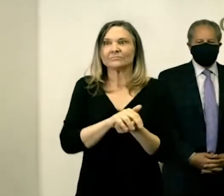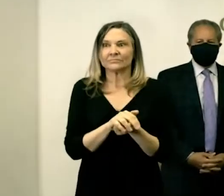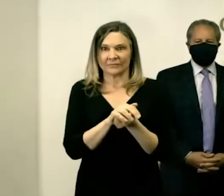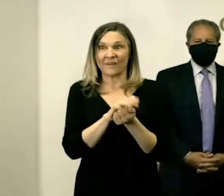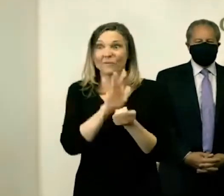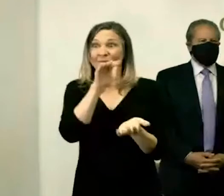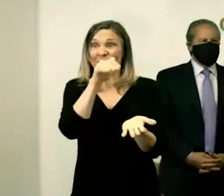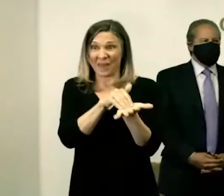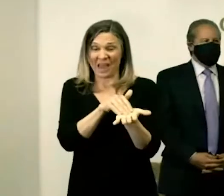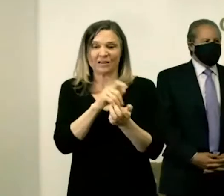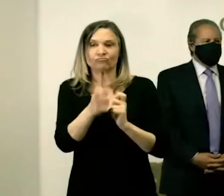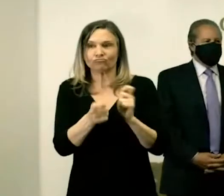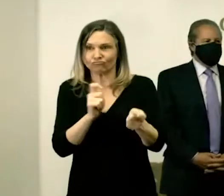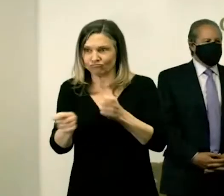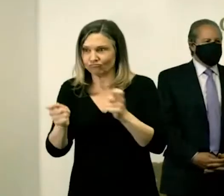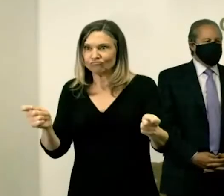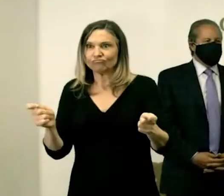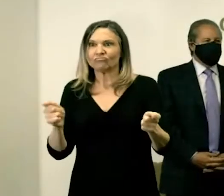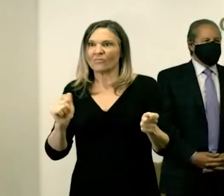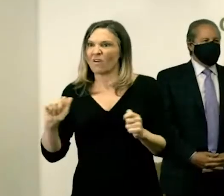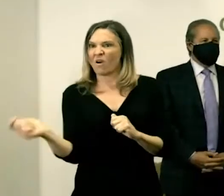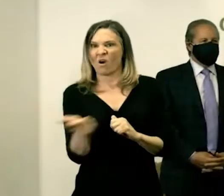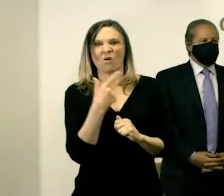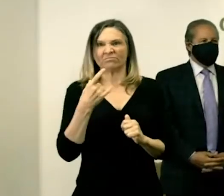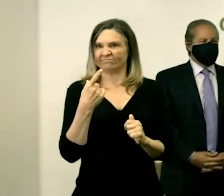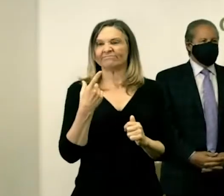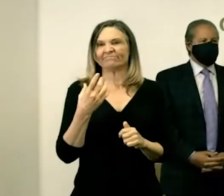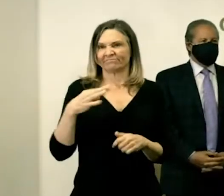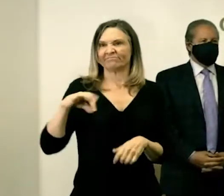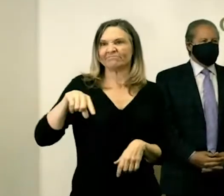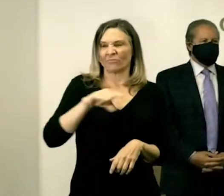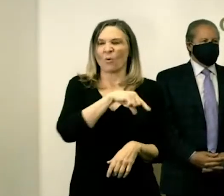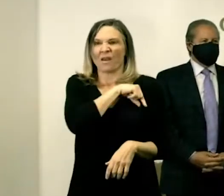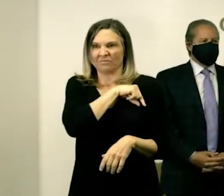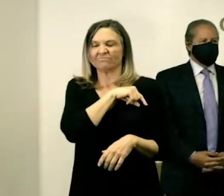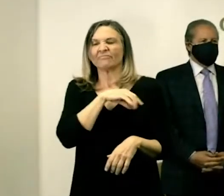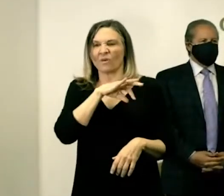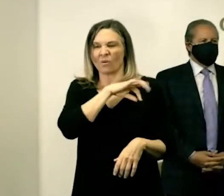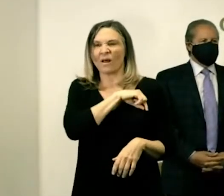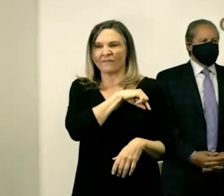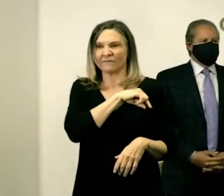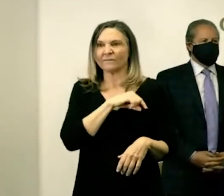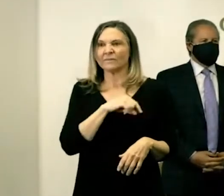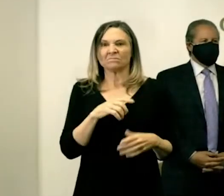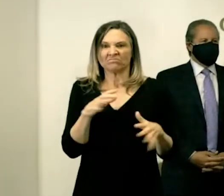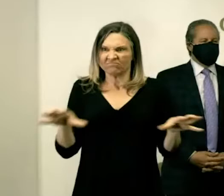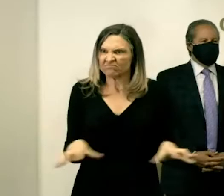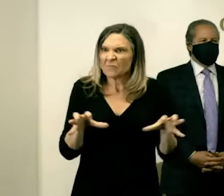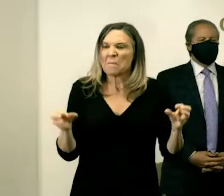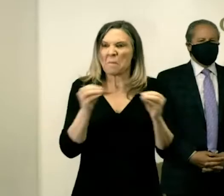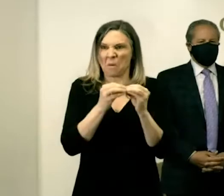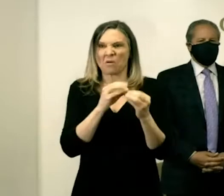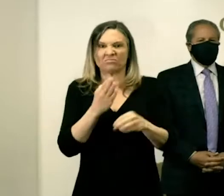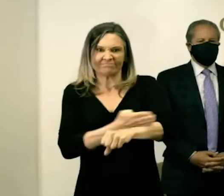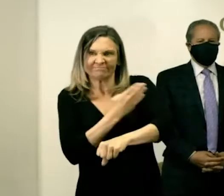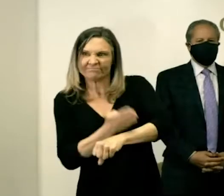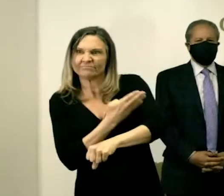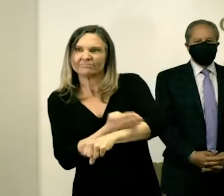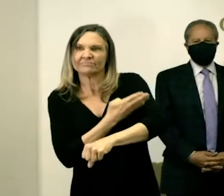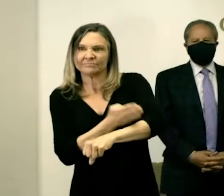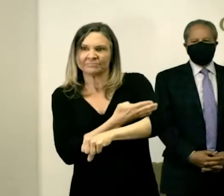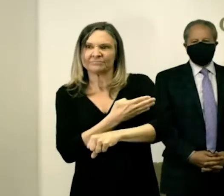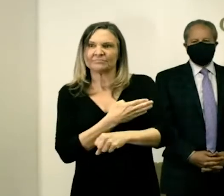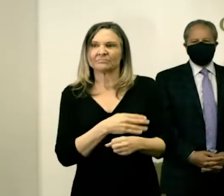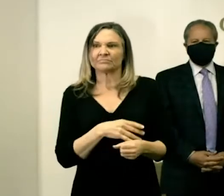institutions, all eligible for those grants. And we are committed to doing even more as we update our budget in May